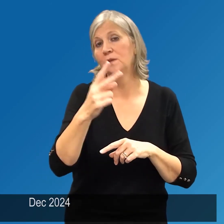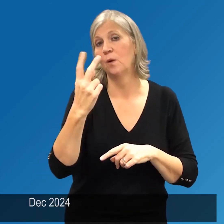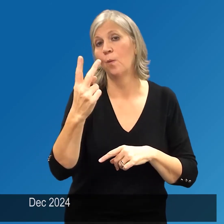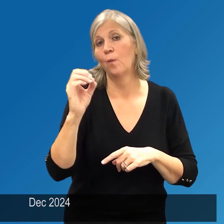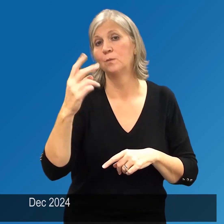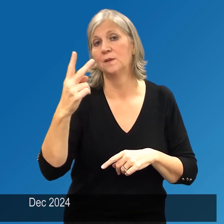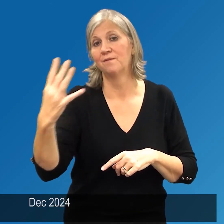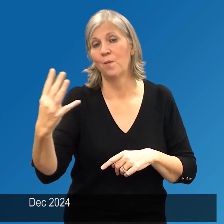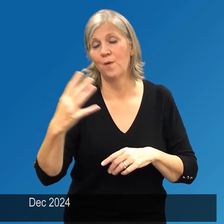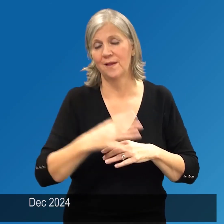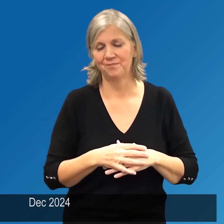December 2024.